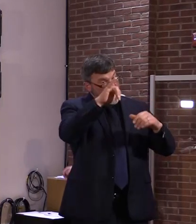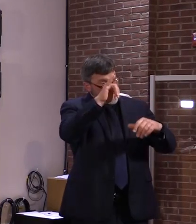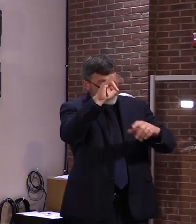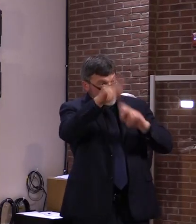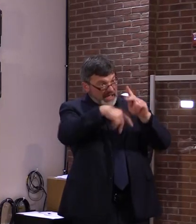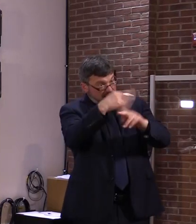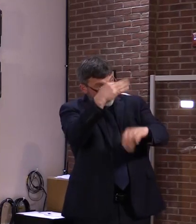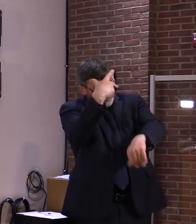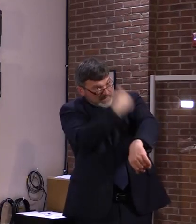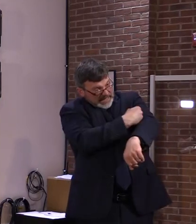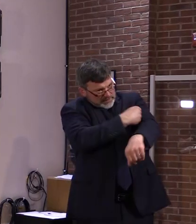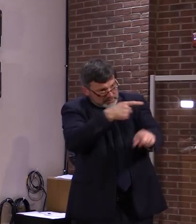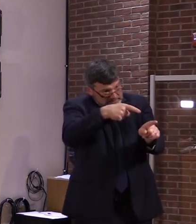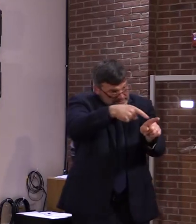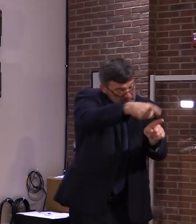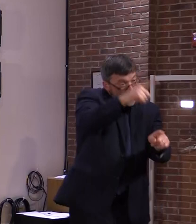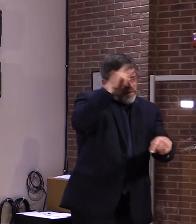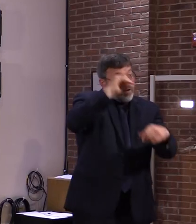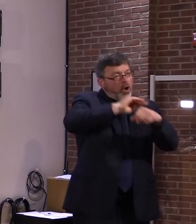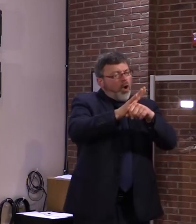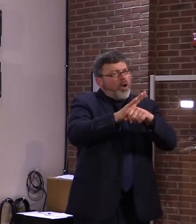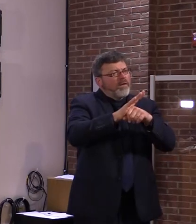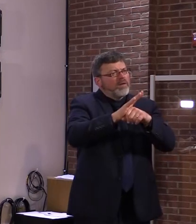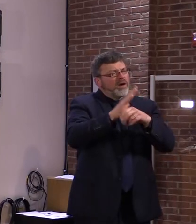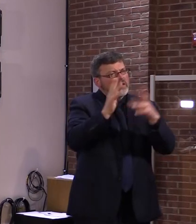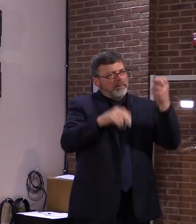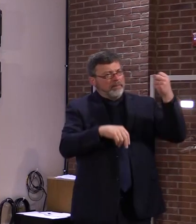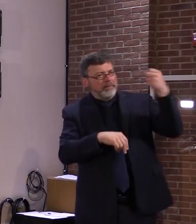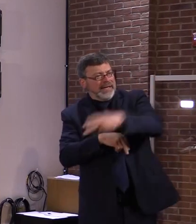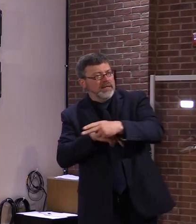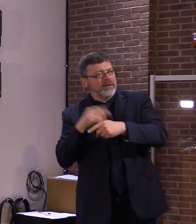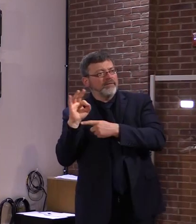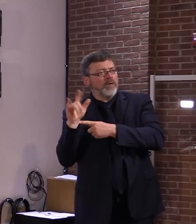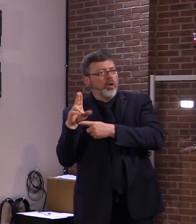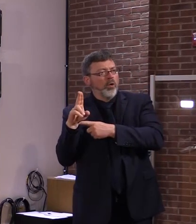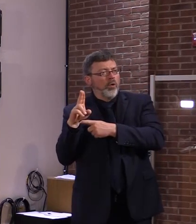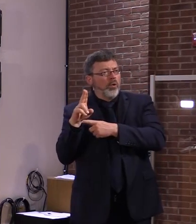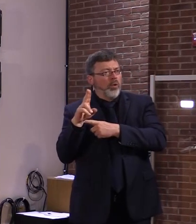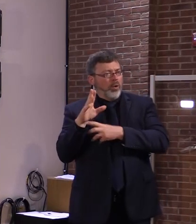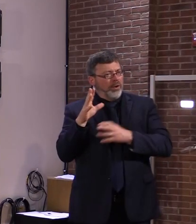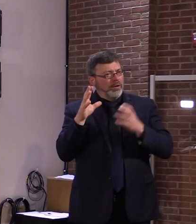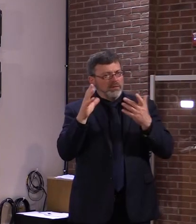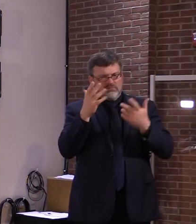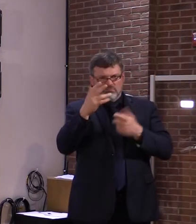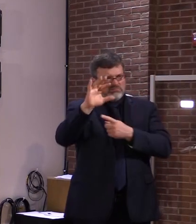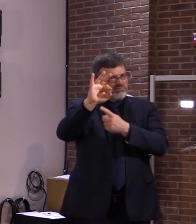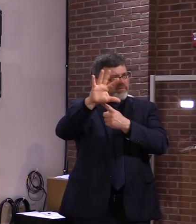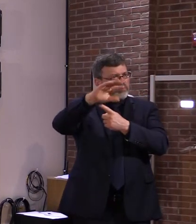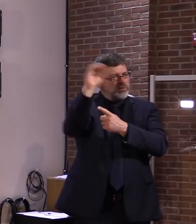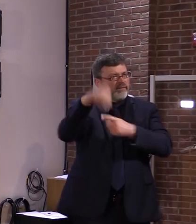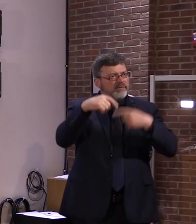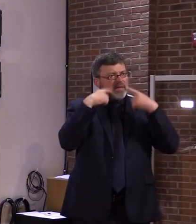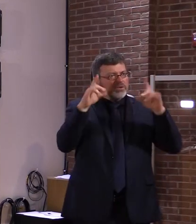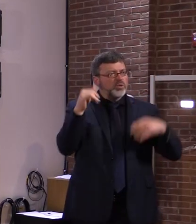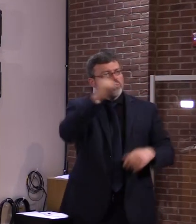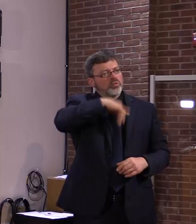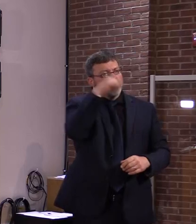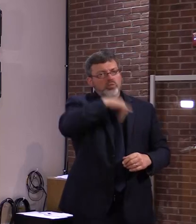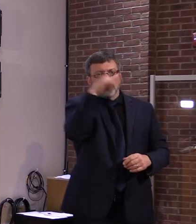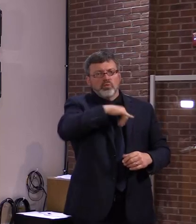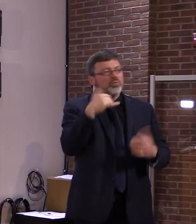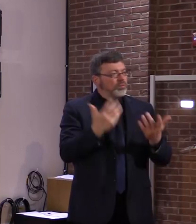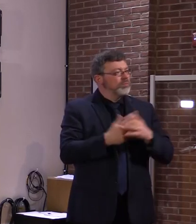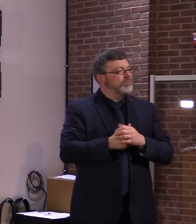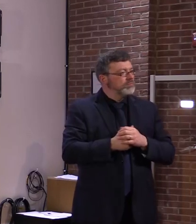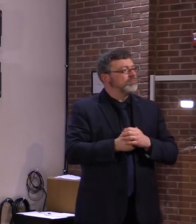vaccines. More than 4,000 Vermont children and adolescents have tested positive for COVID-19 since the